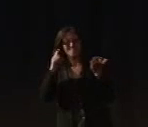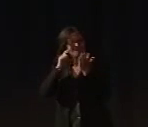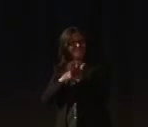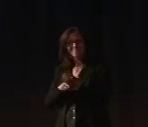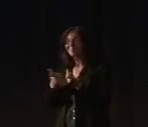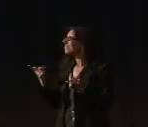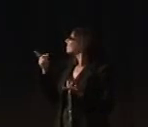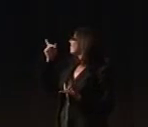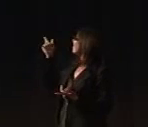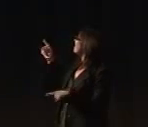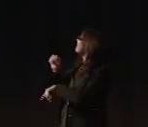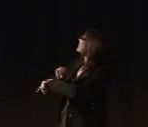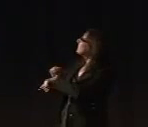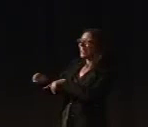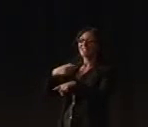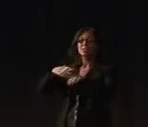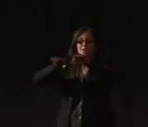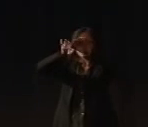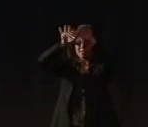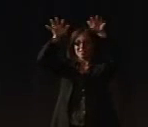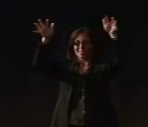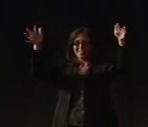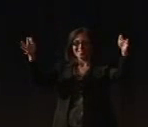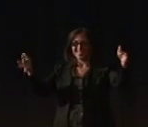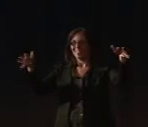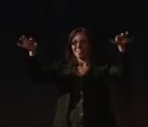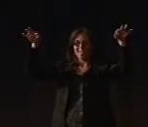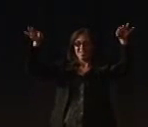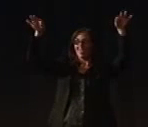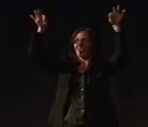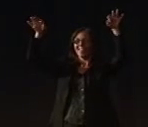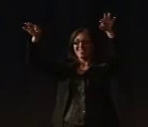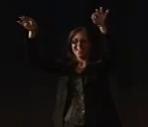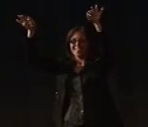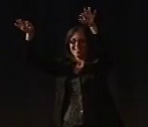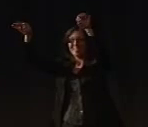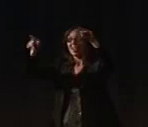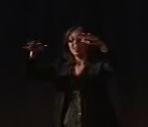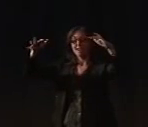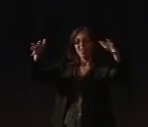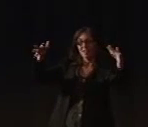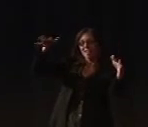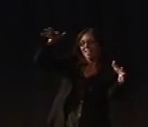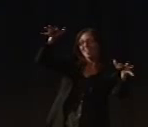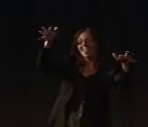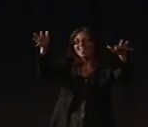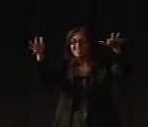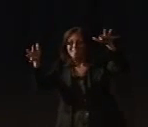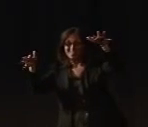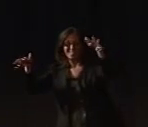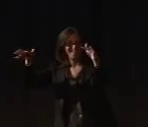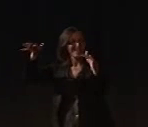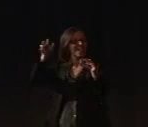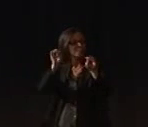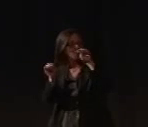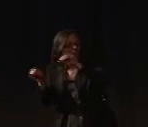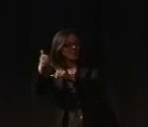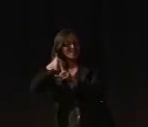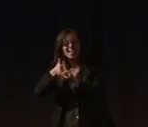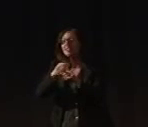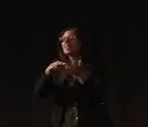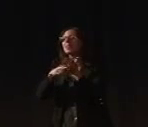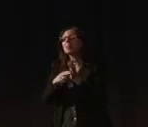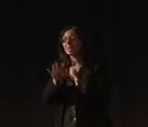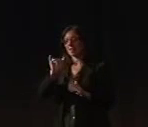helium balloons, that they were moving around in a way which made the possibility of a